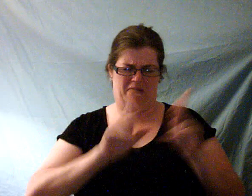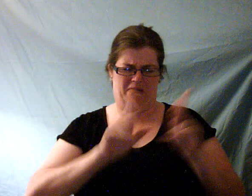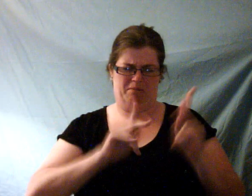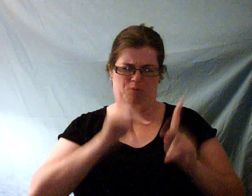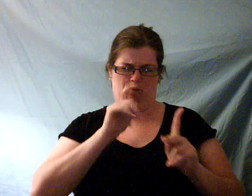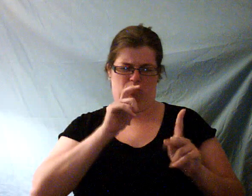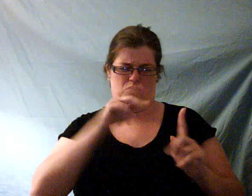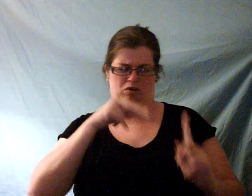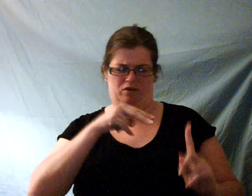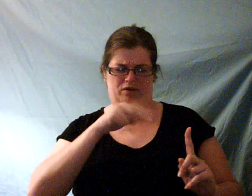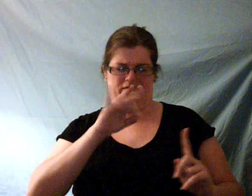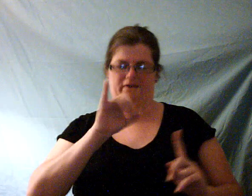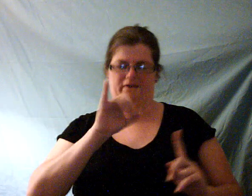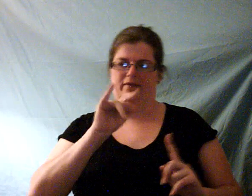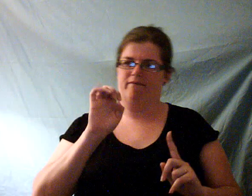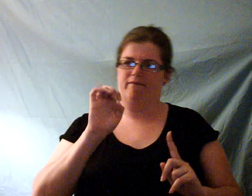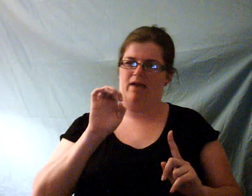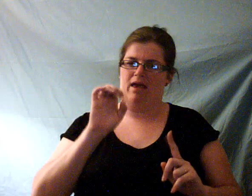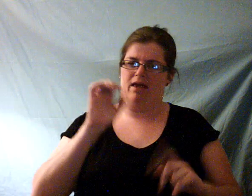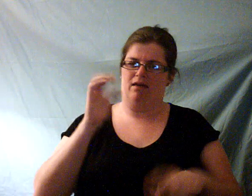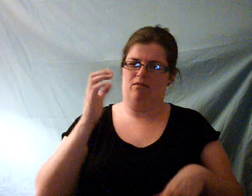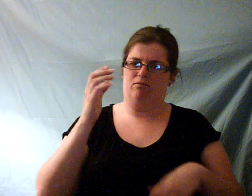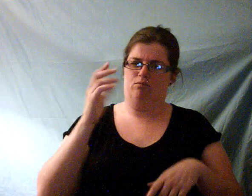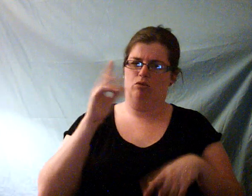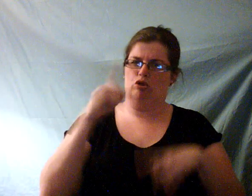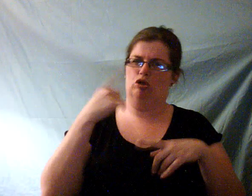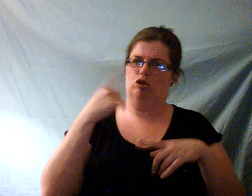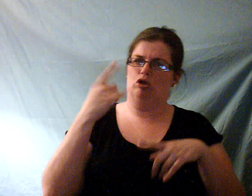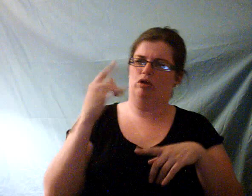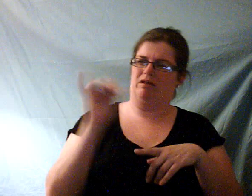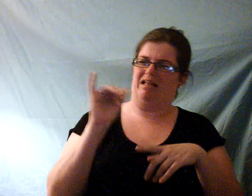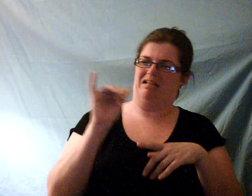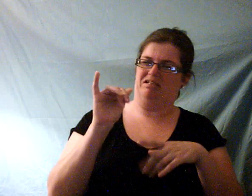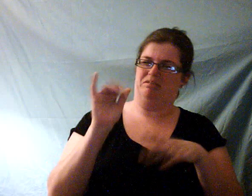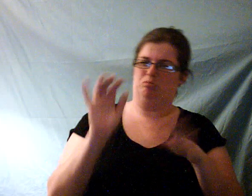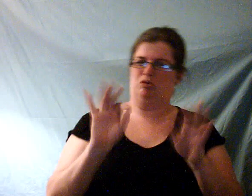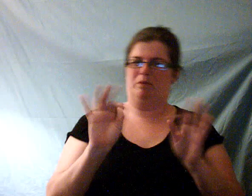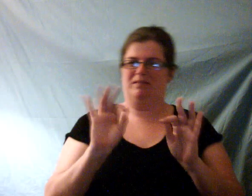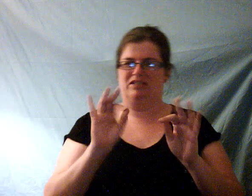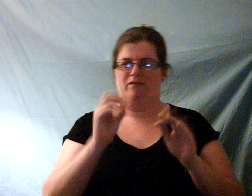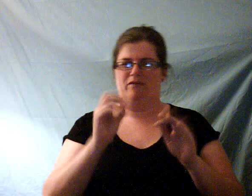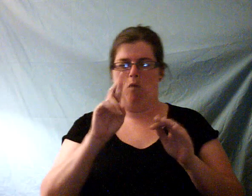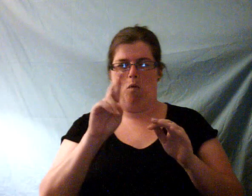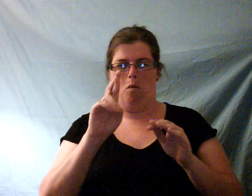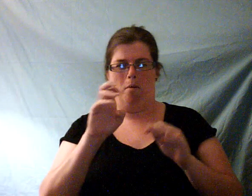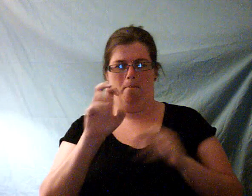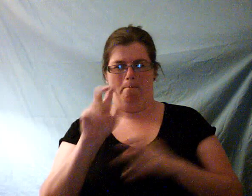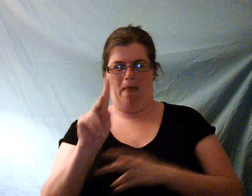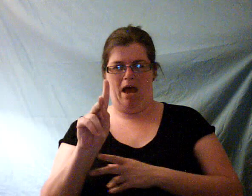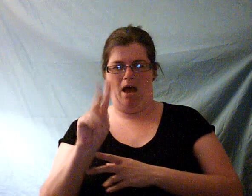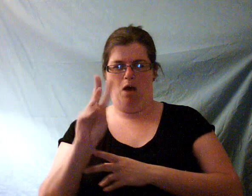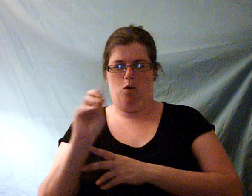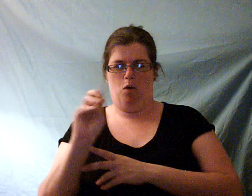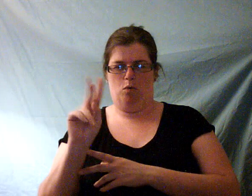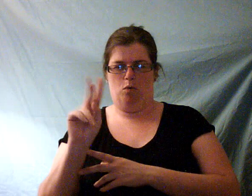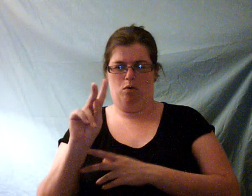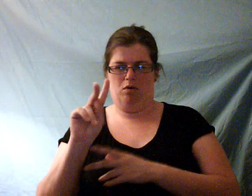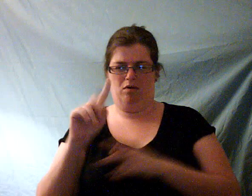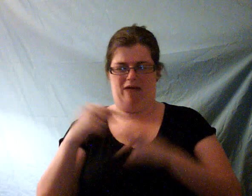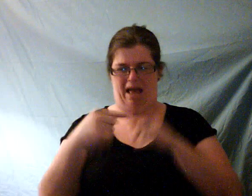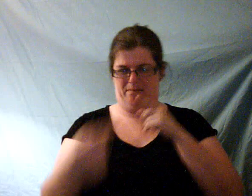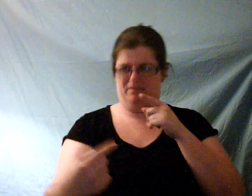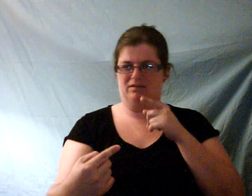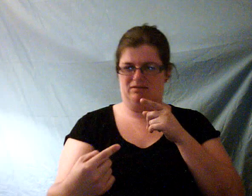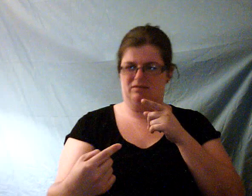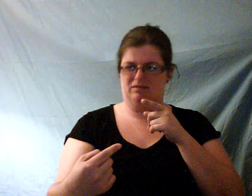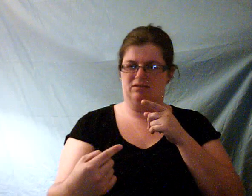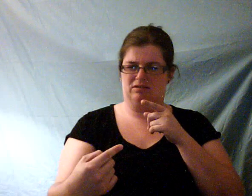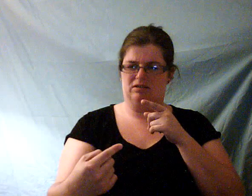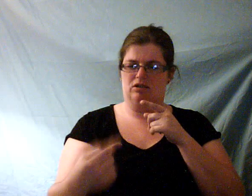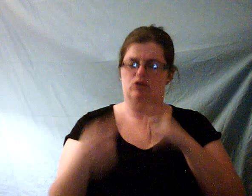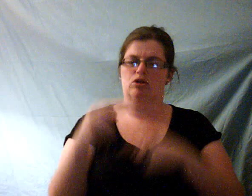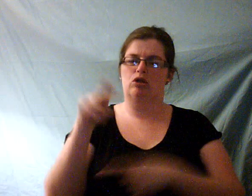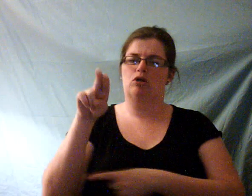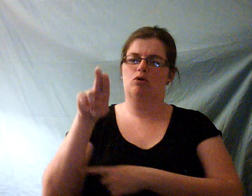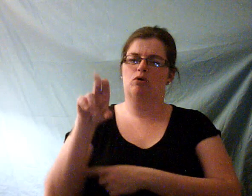being primitive or being somewhat backward. The United States considers it to